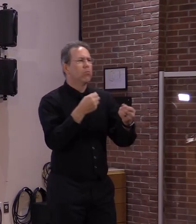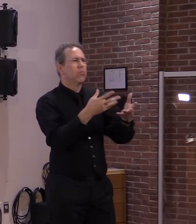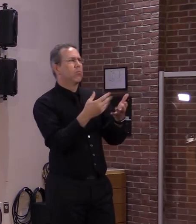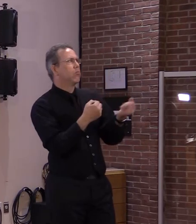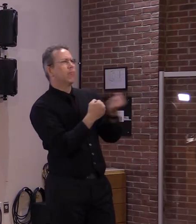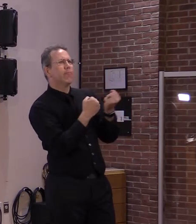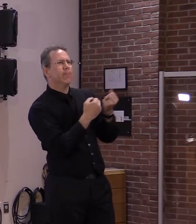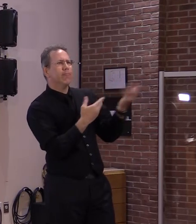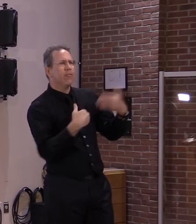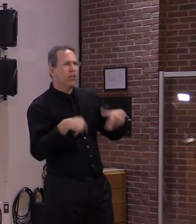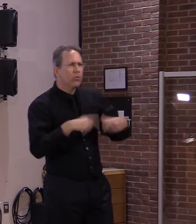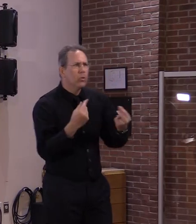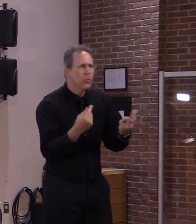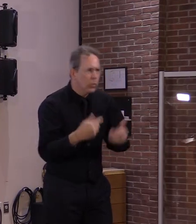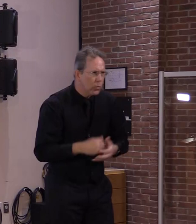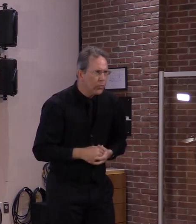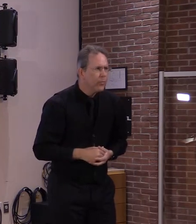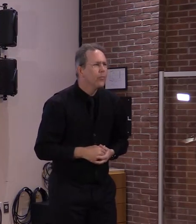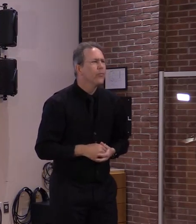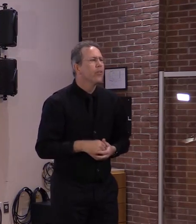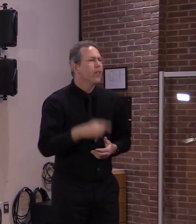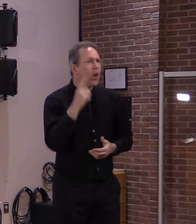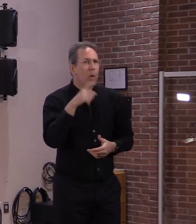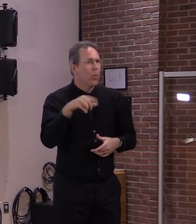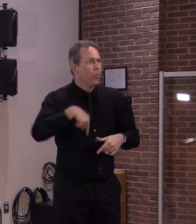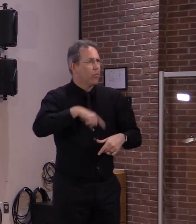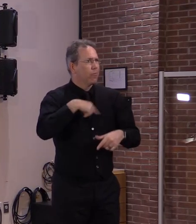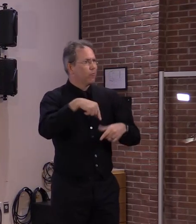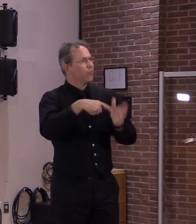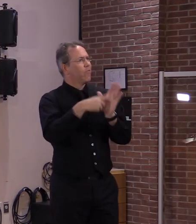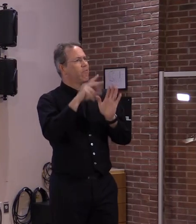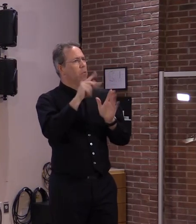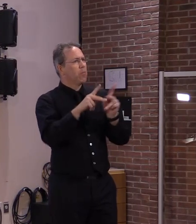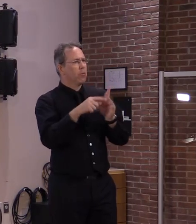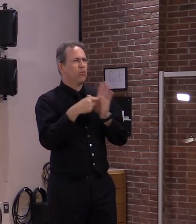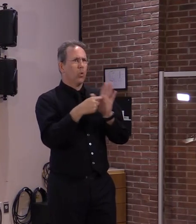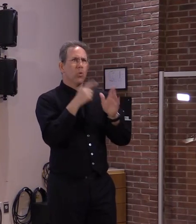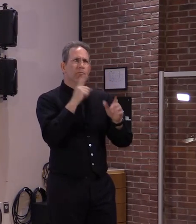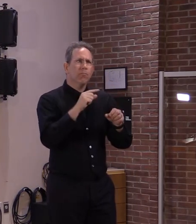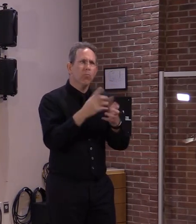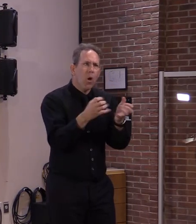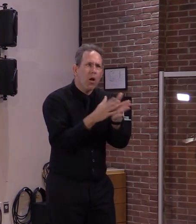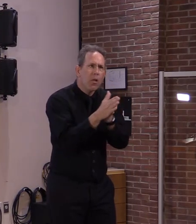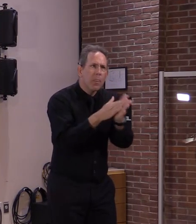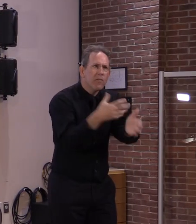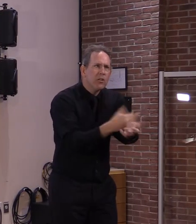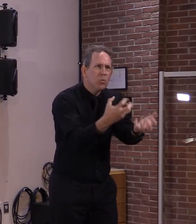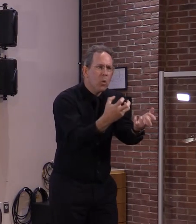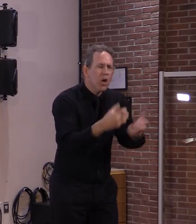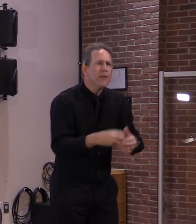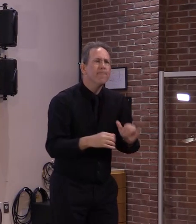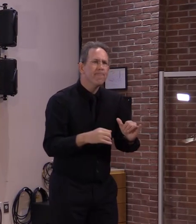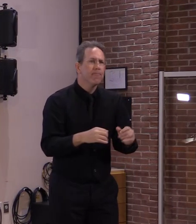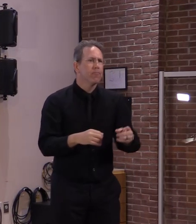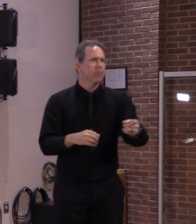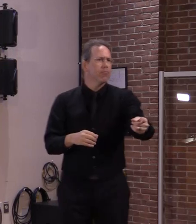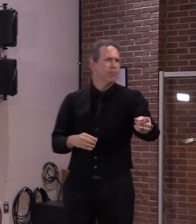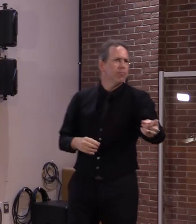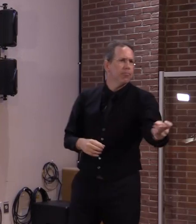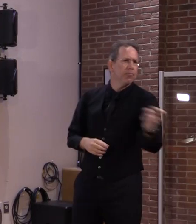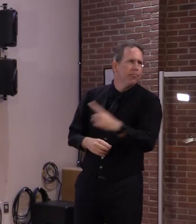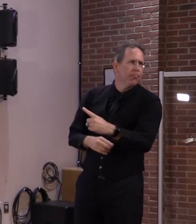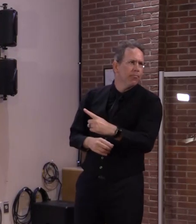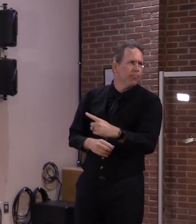limited supply that we still have. Are any of you guys worried about, you know, does that putting people